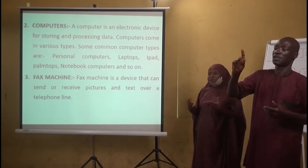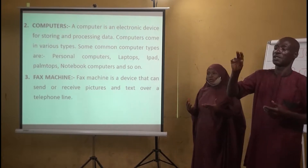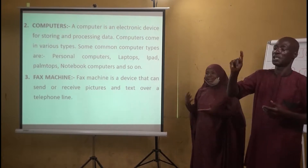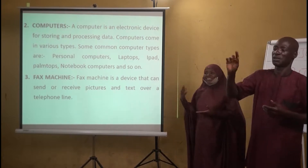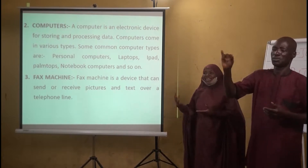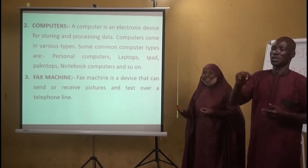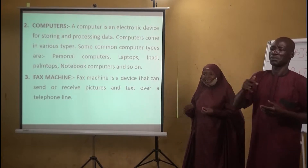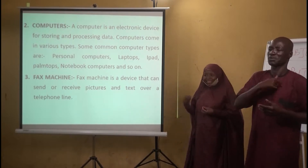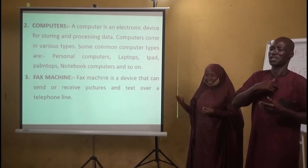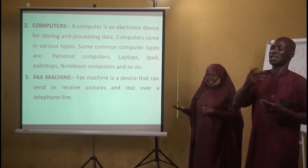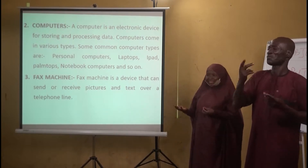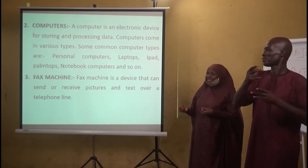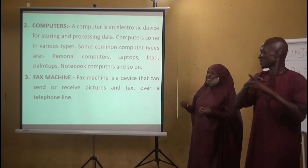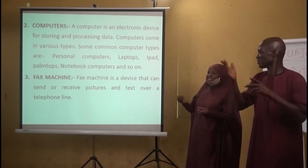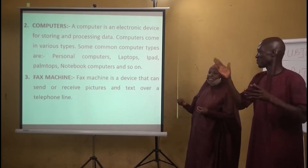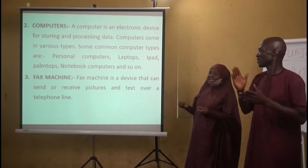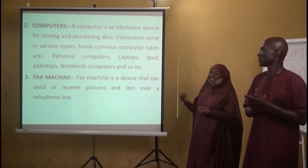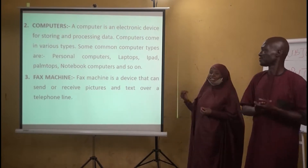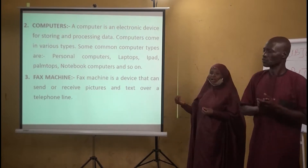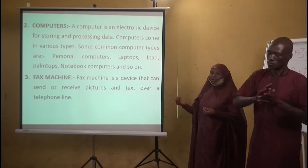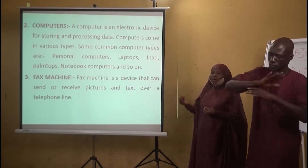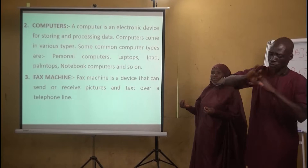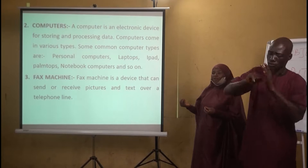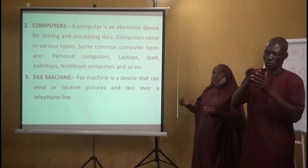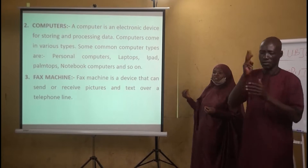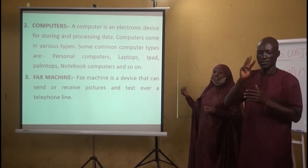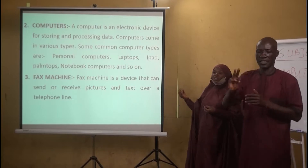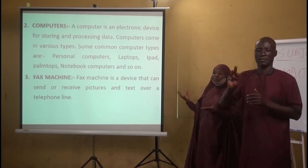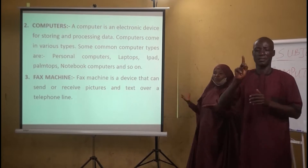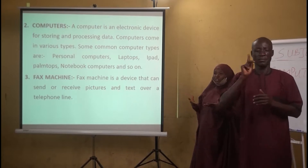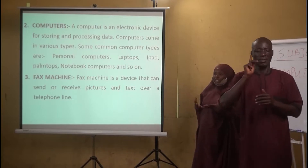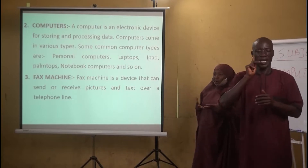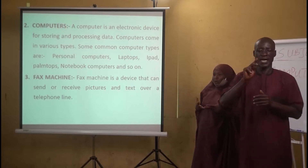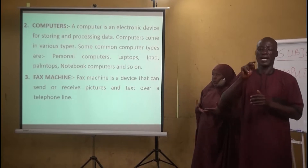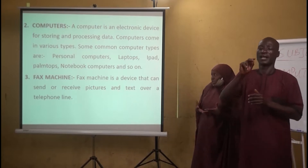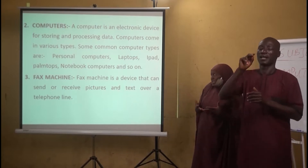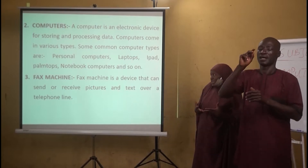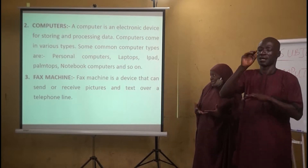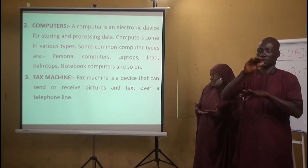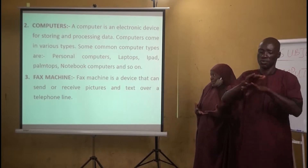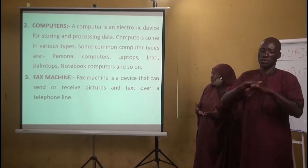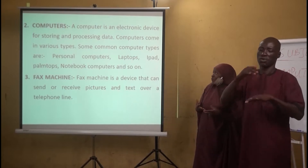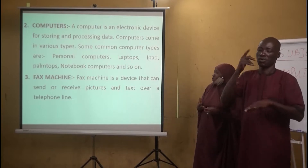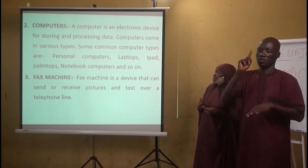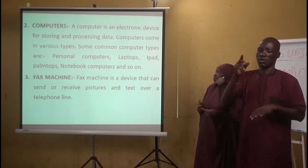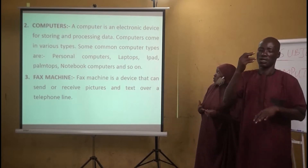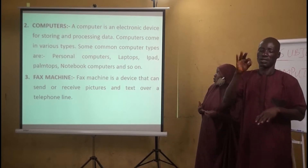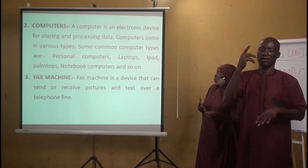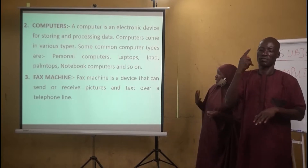on, as I earlier said. These are some of the mini computers that we use these days. So that